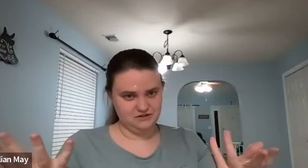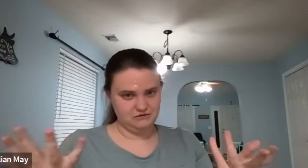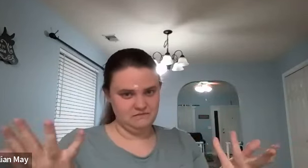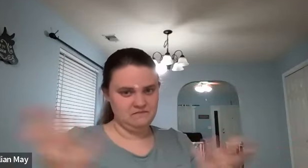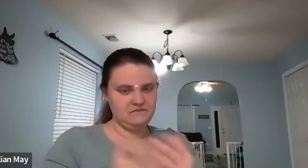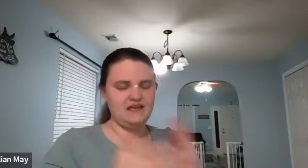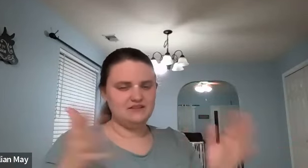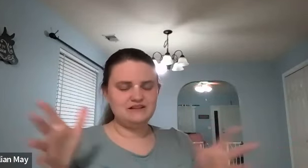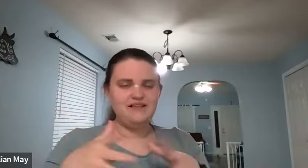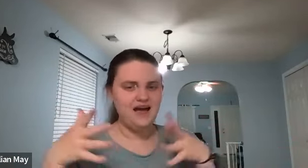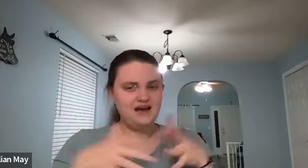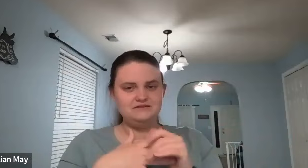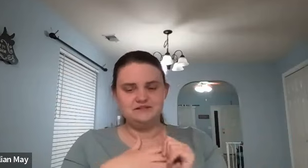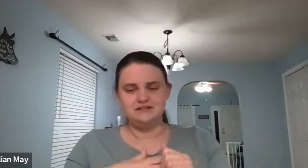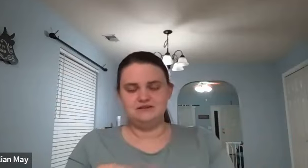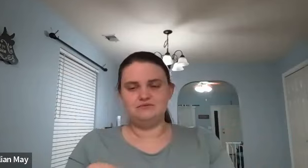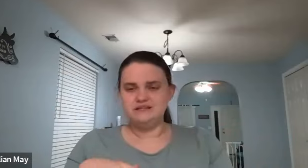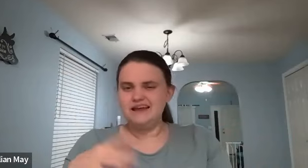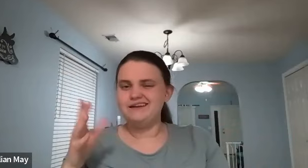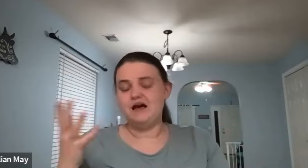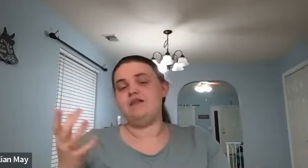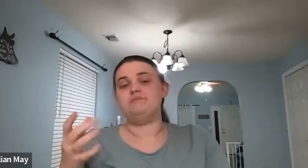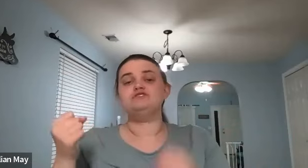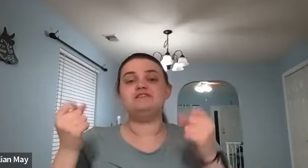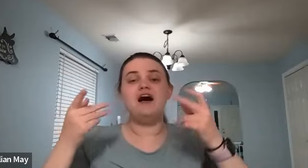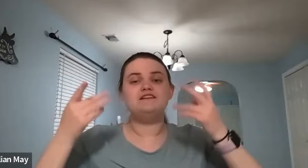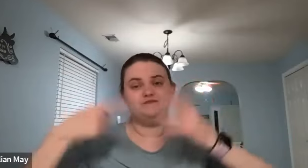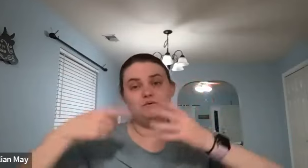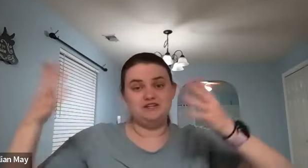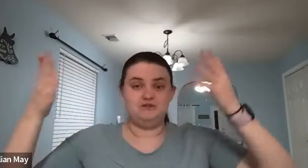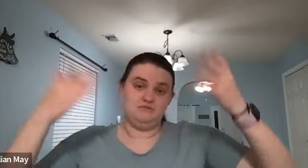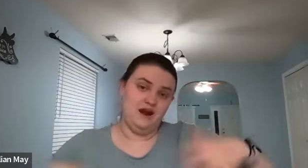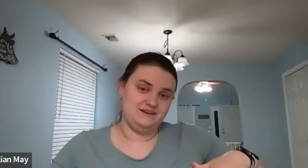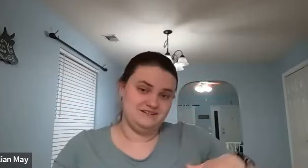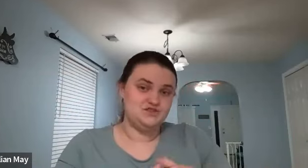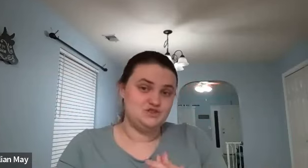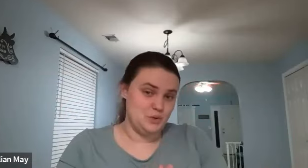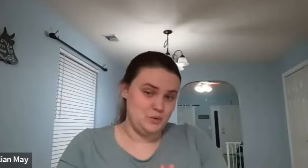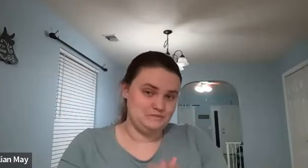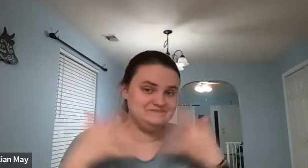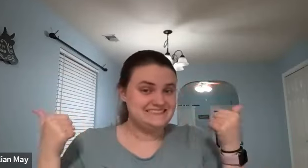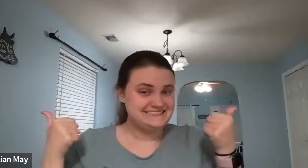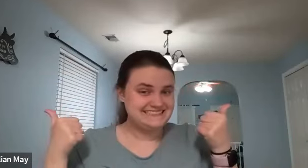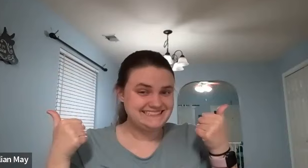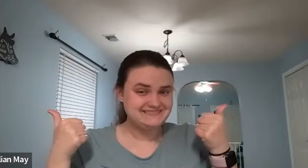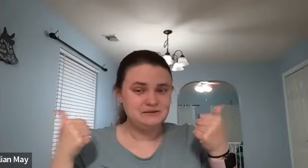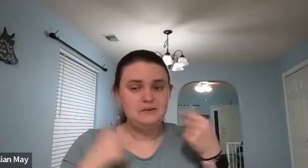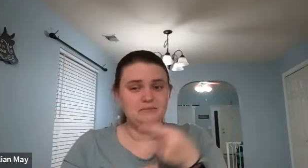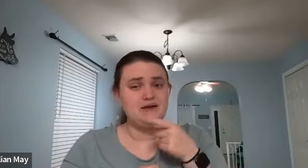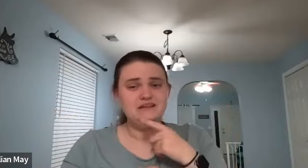too. There's a lot of, not a lot, but there's a lot of different ways you can practice. So, but I really